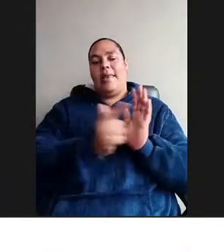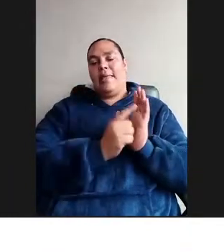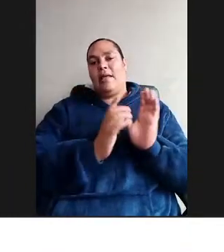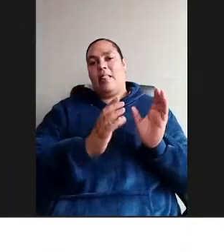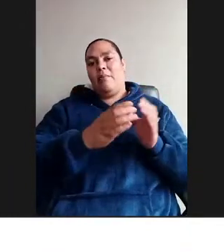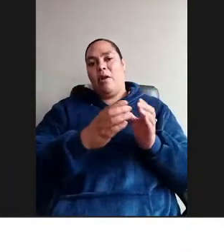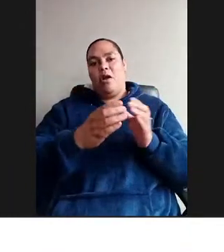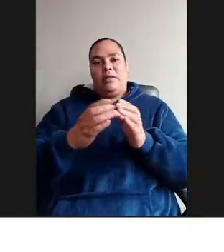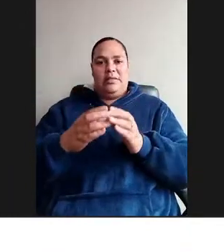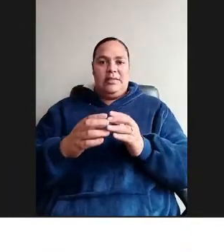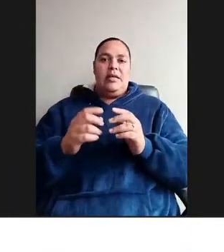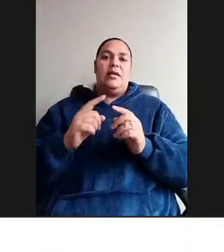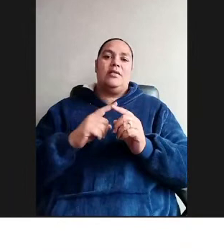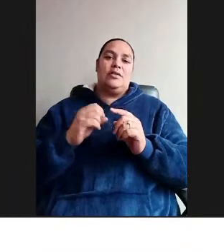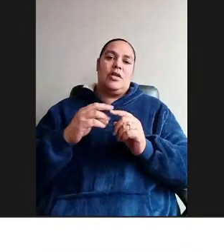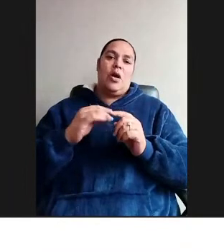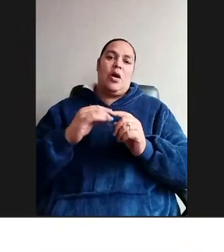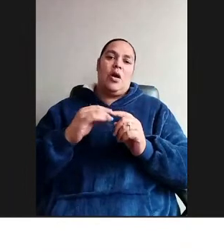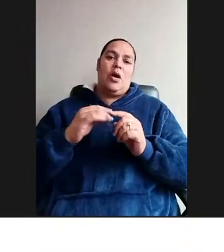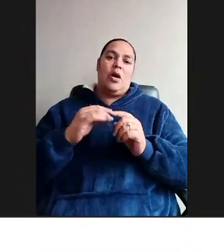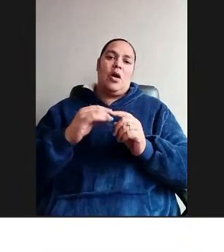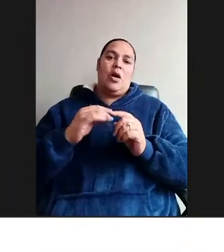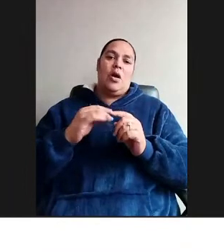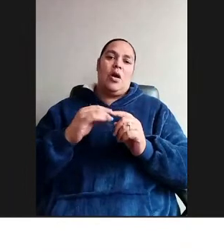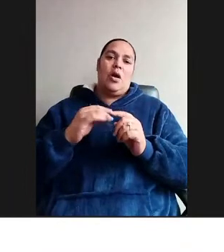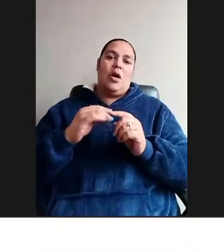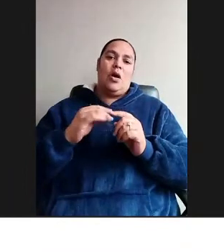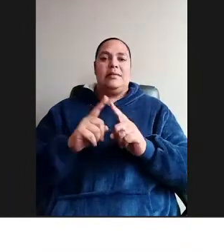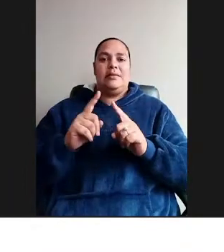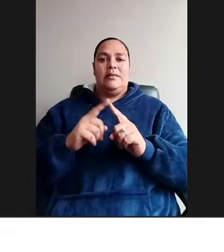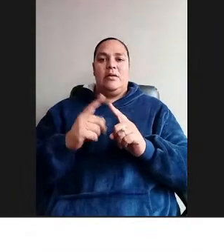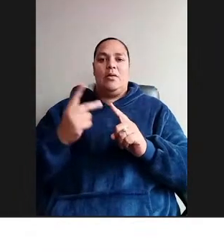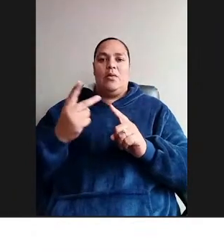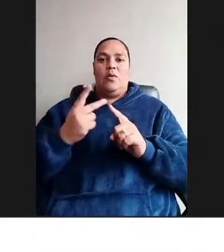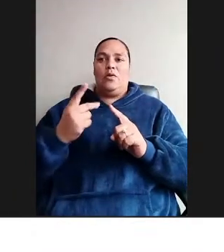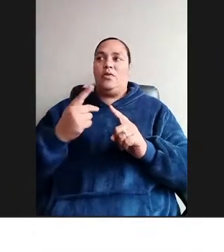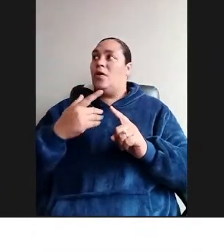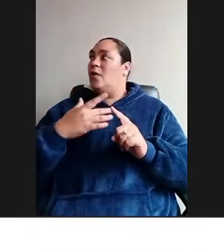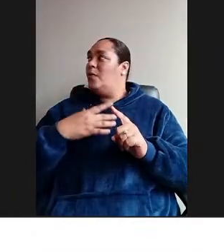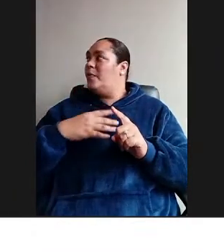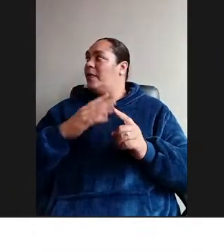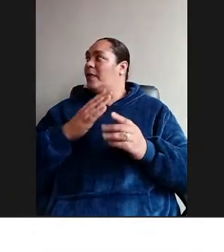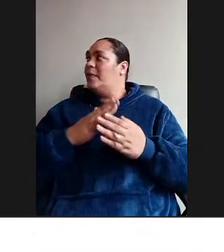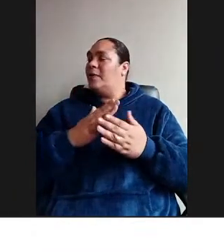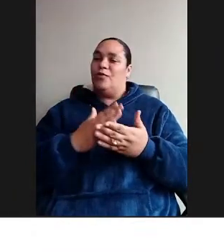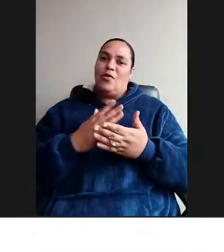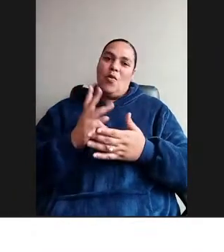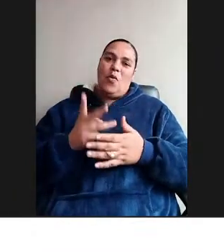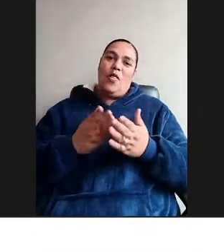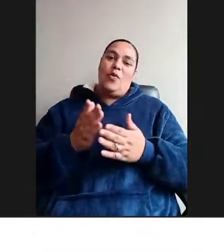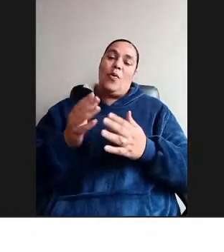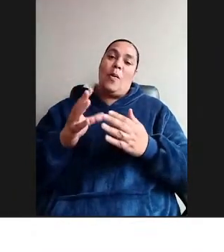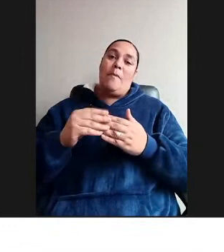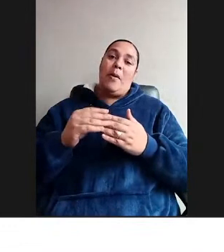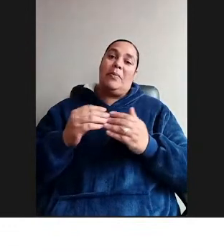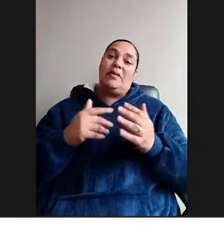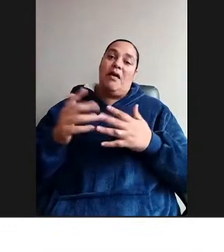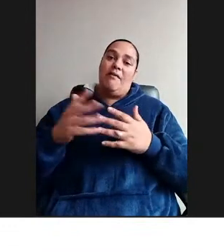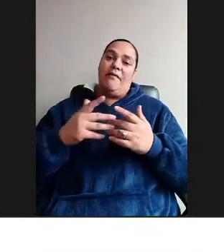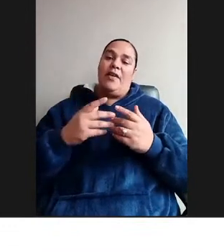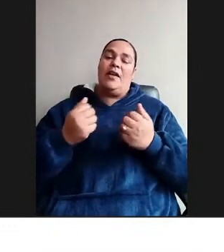I would also welcome that, and I will ensure that through Members' Affairs get that to the Chief Whip as a matter of